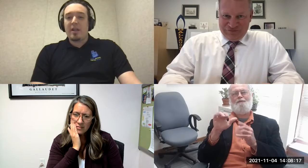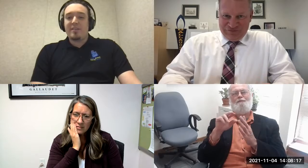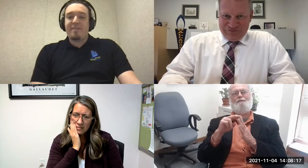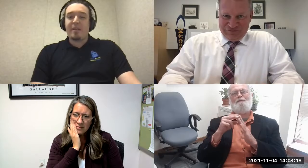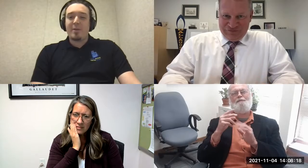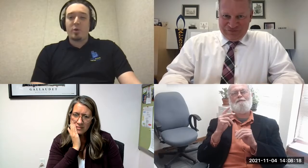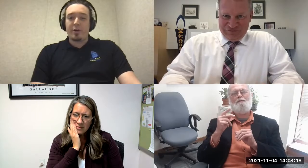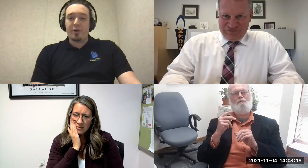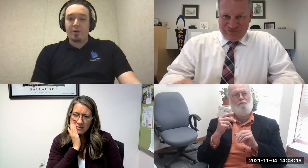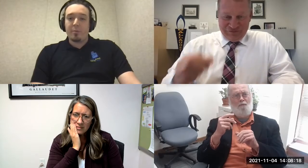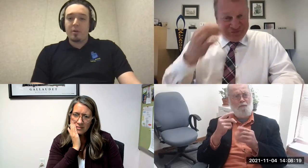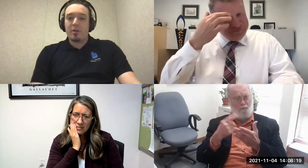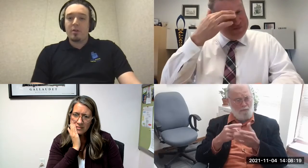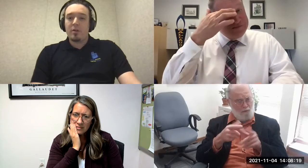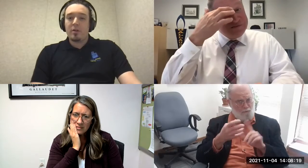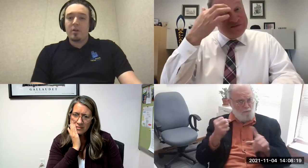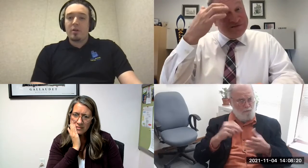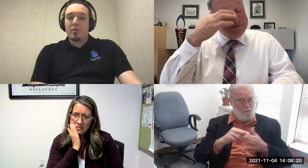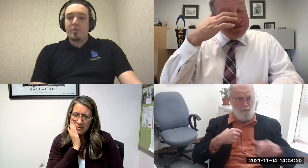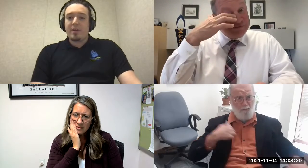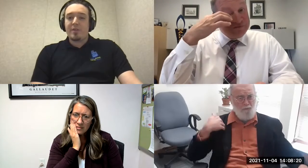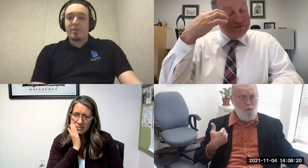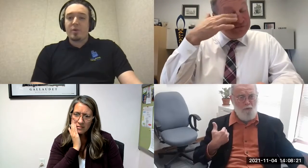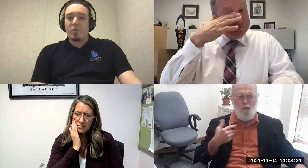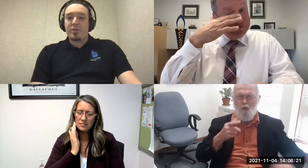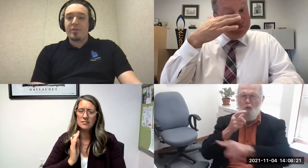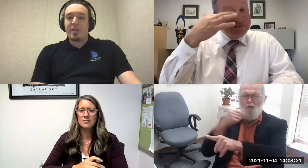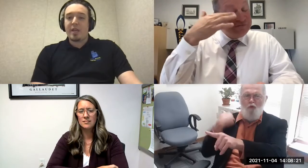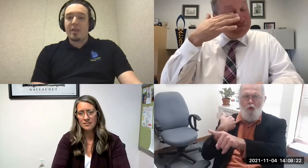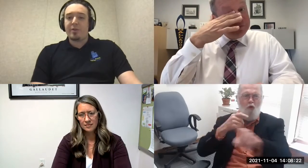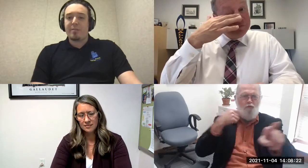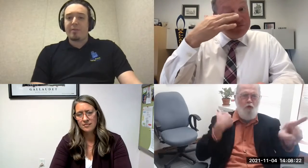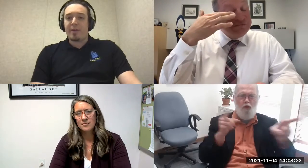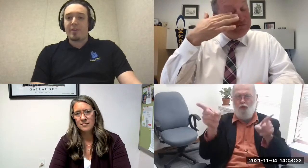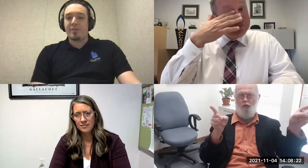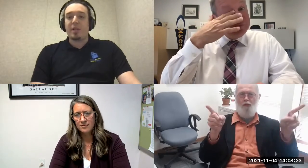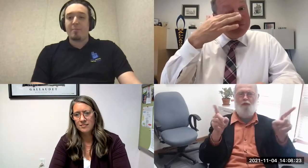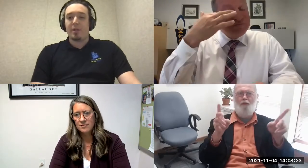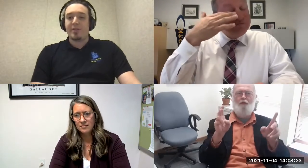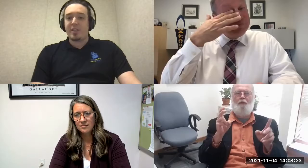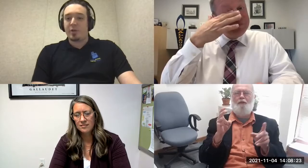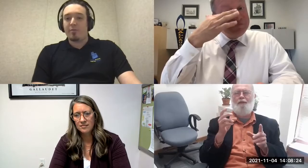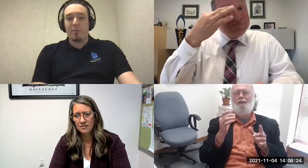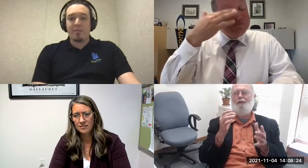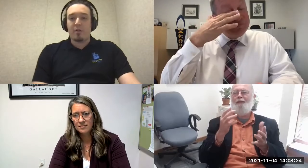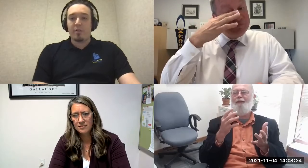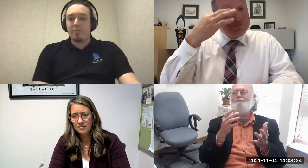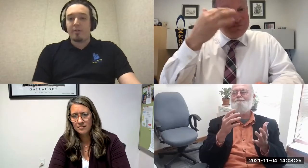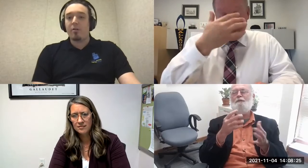it's an inflammatory term, which means, once you say language deprivation, there's blame placed. Is it your fault, my fault, their fault?